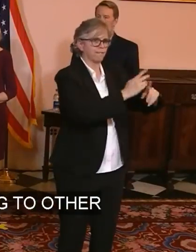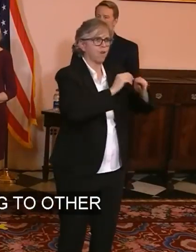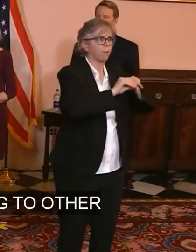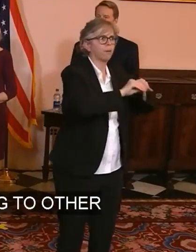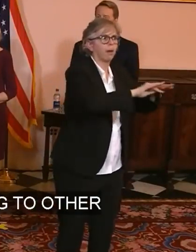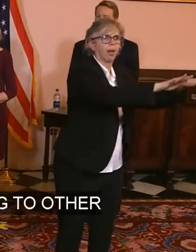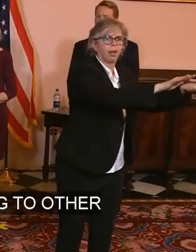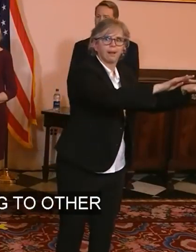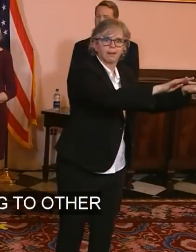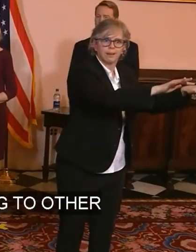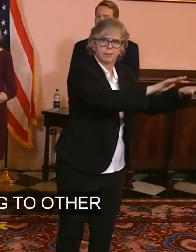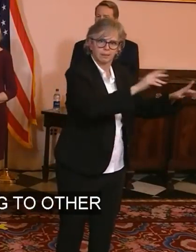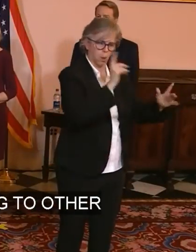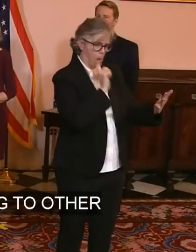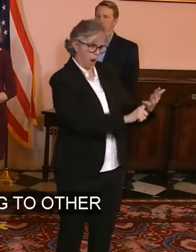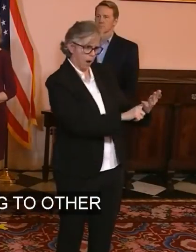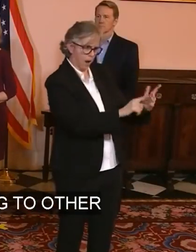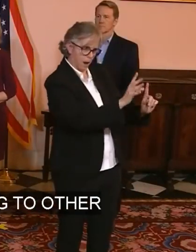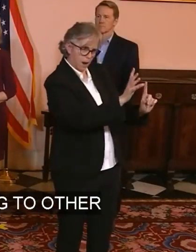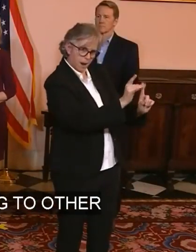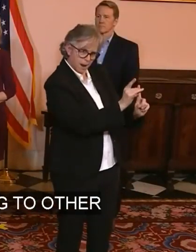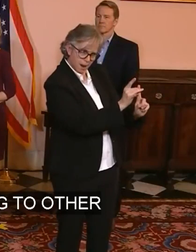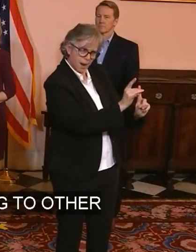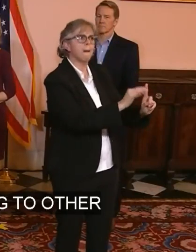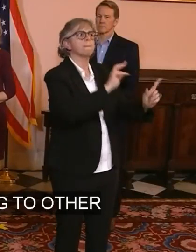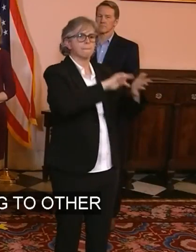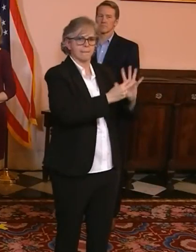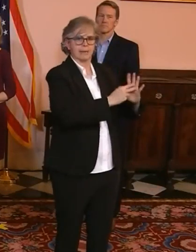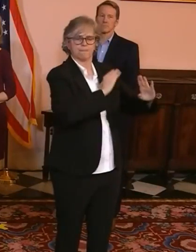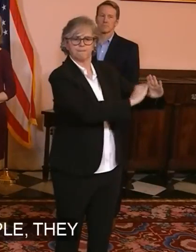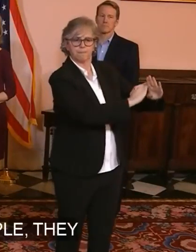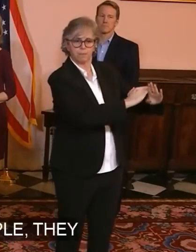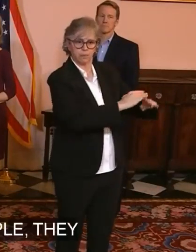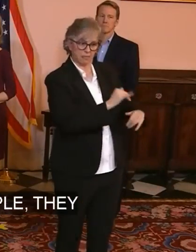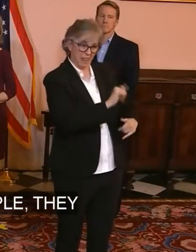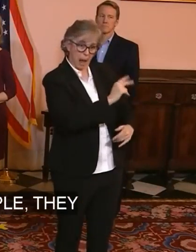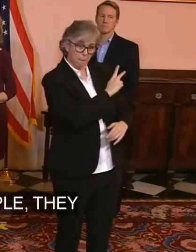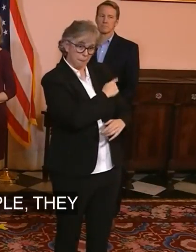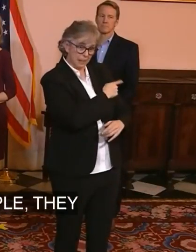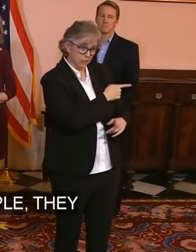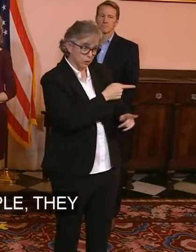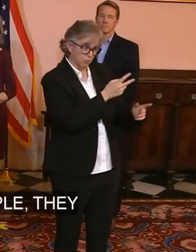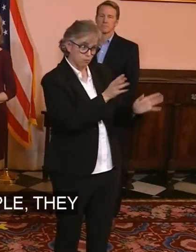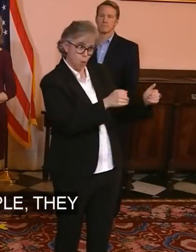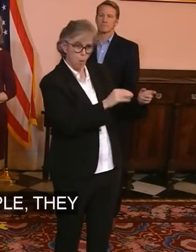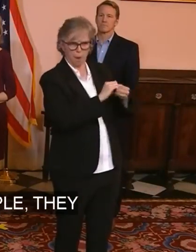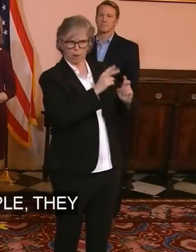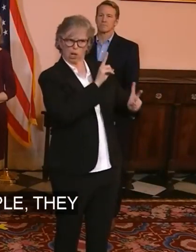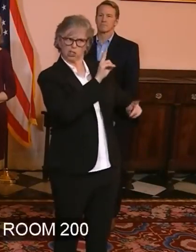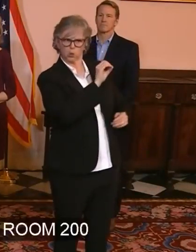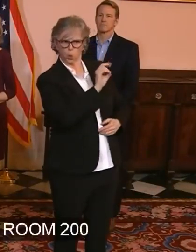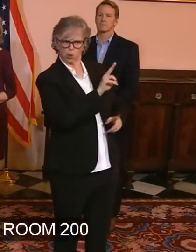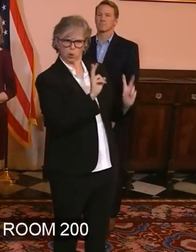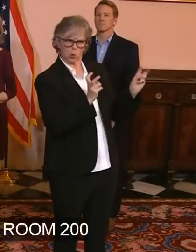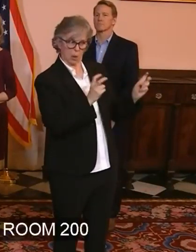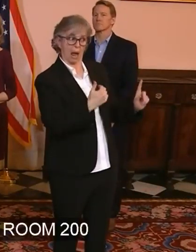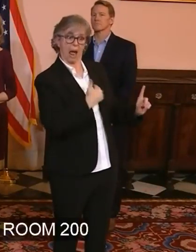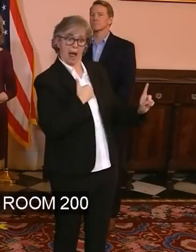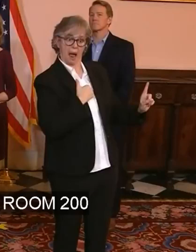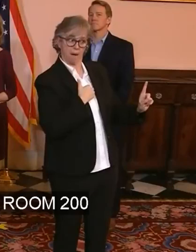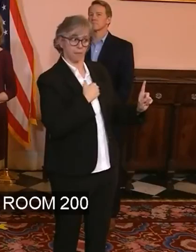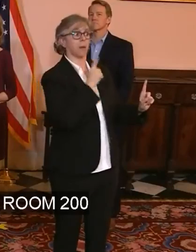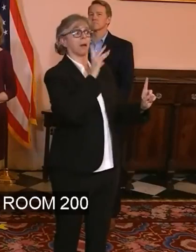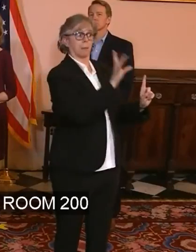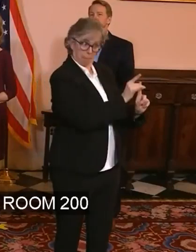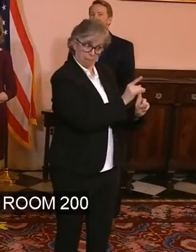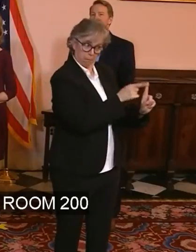know the patient in room 202 has the virus. And so reserving it for